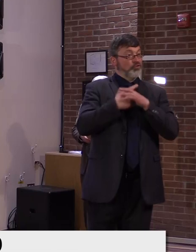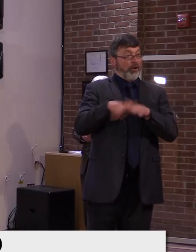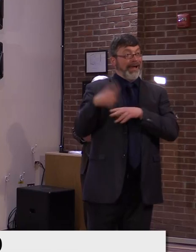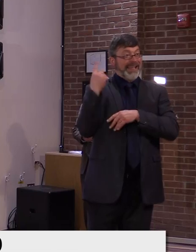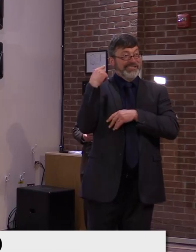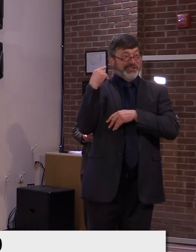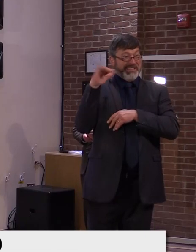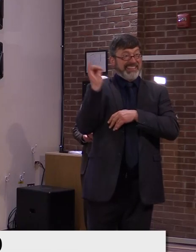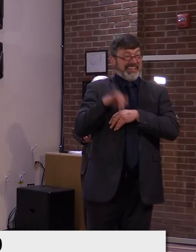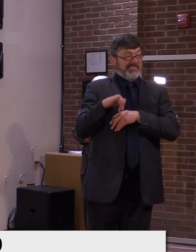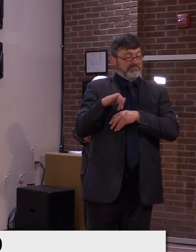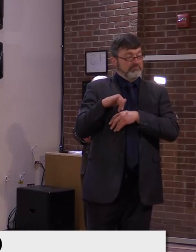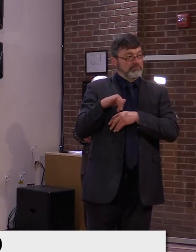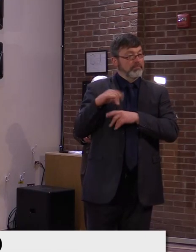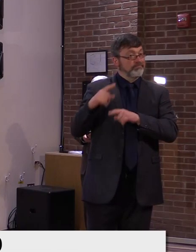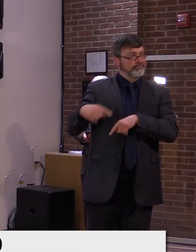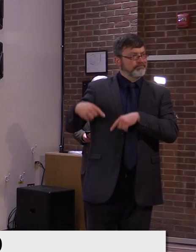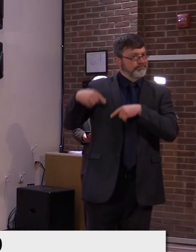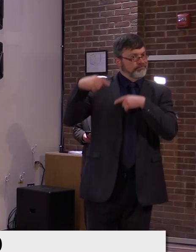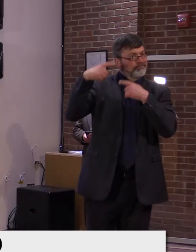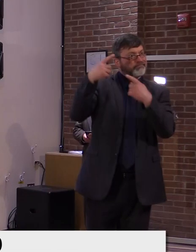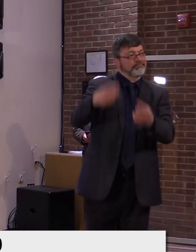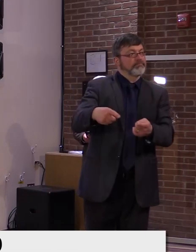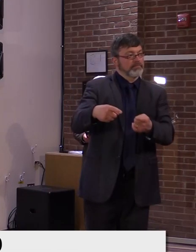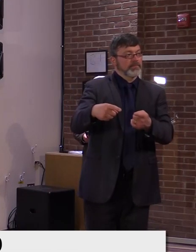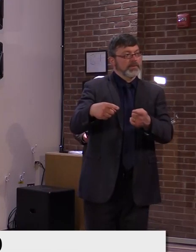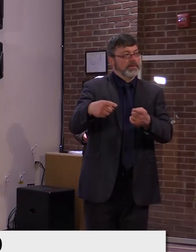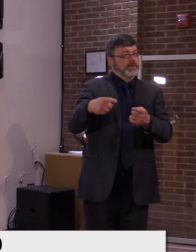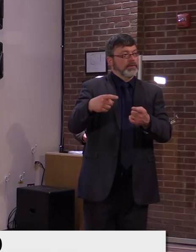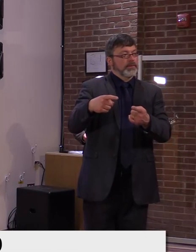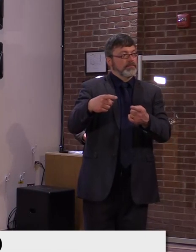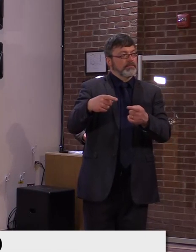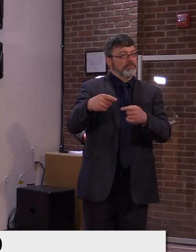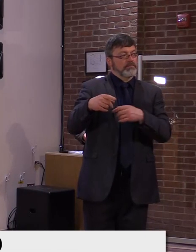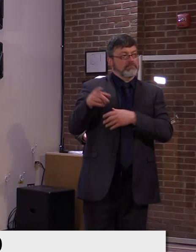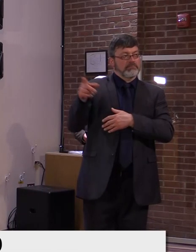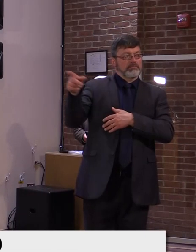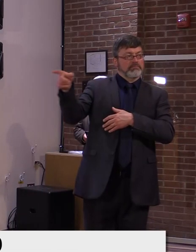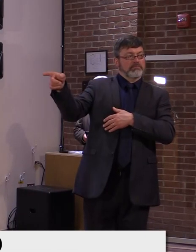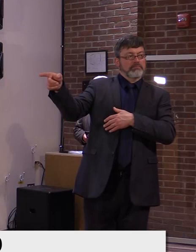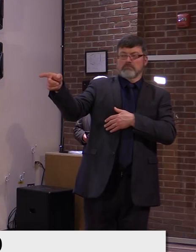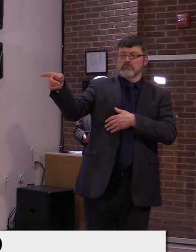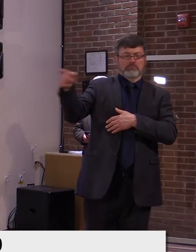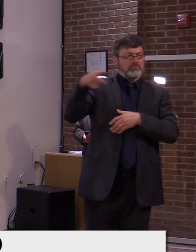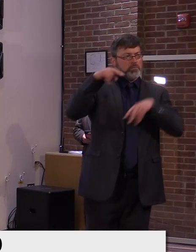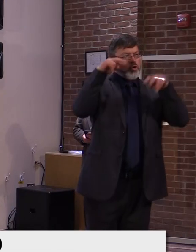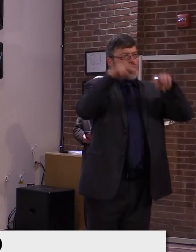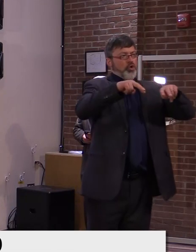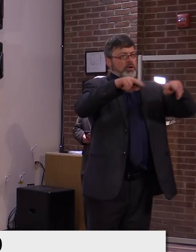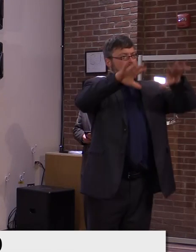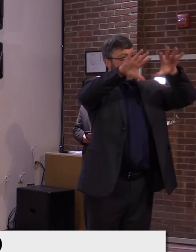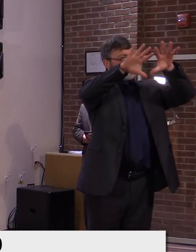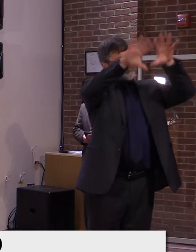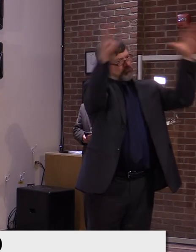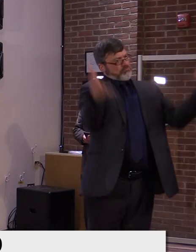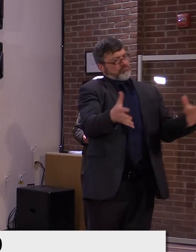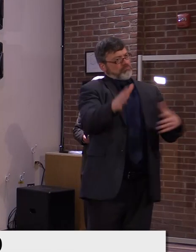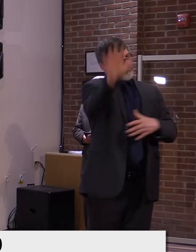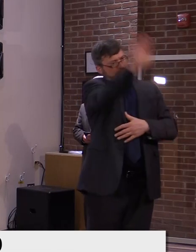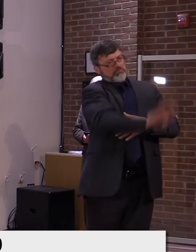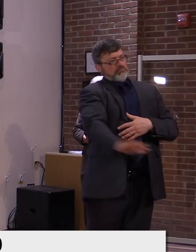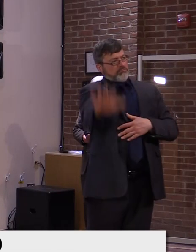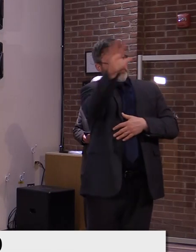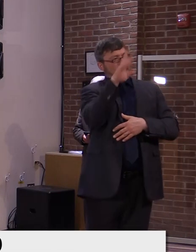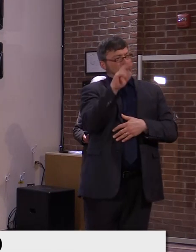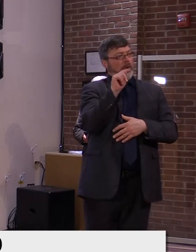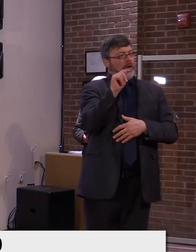kind of a macro look, meaning in the entire state, shutting down businesses, closing schools, et